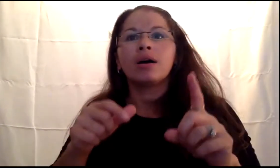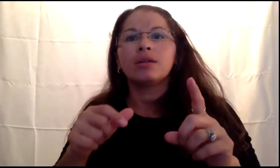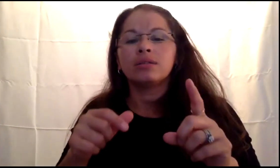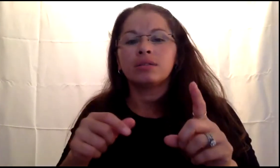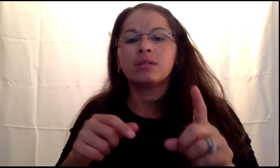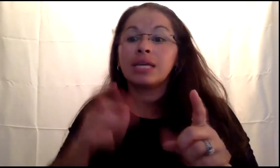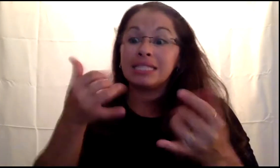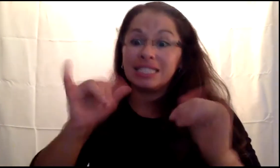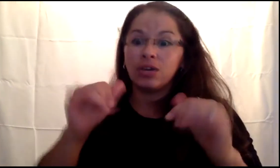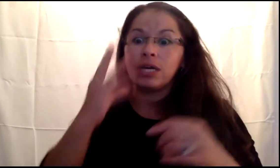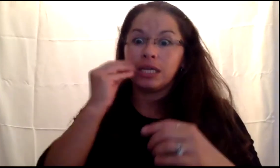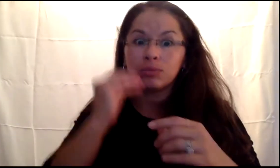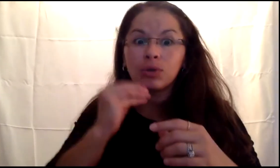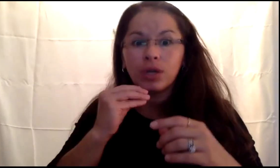be at risk. So I just wanted to throw that out there.